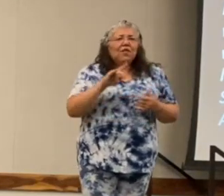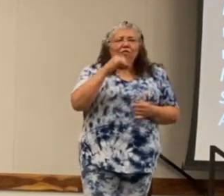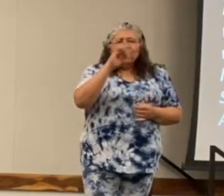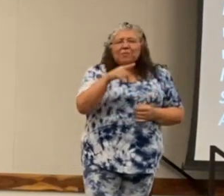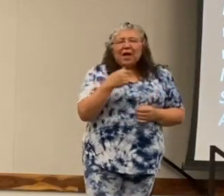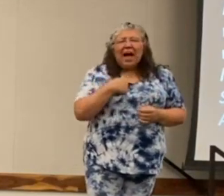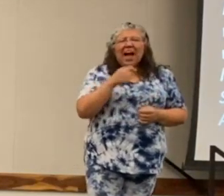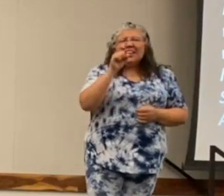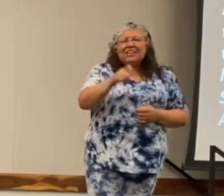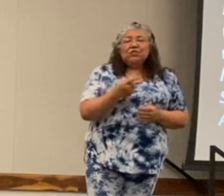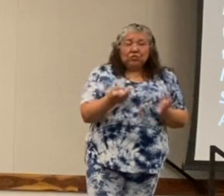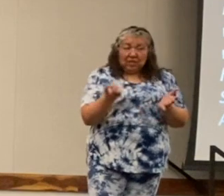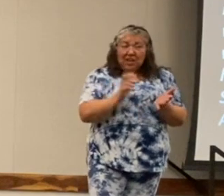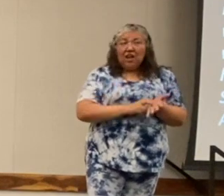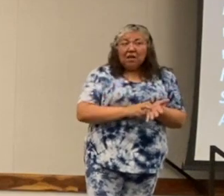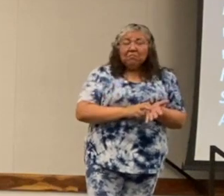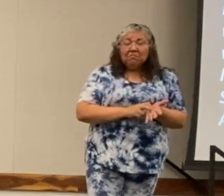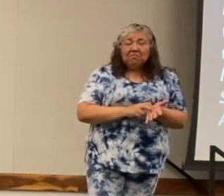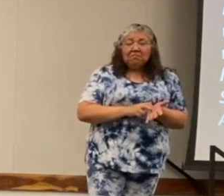need you to get up.